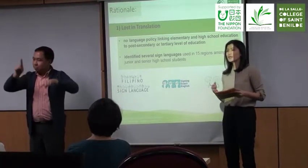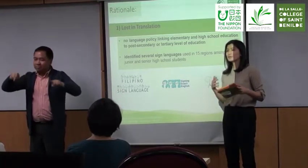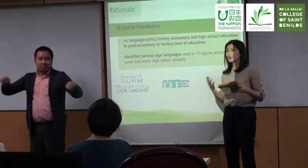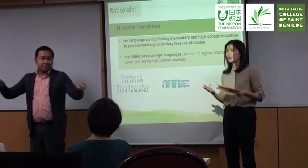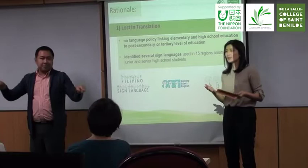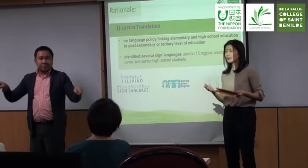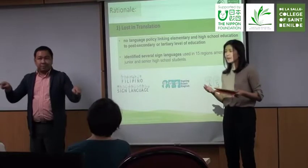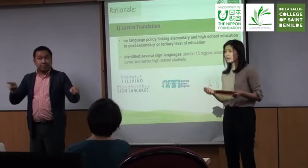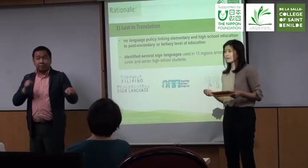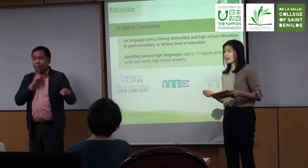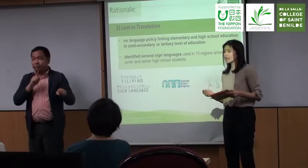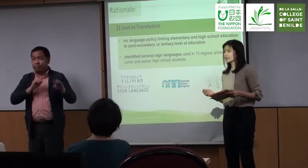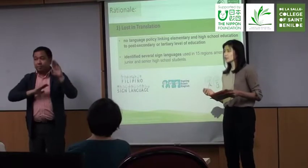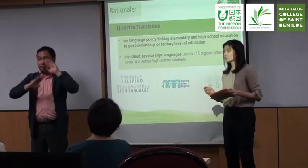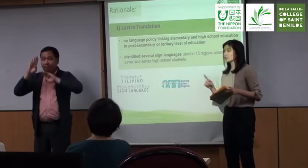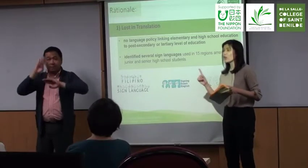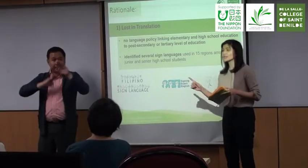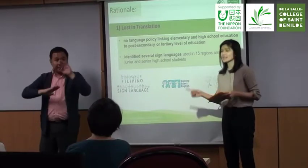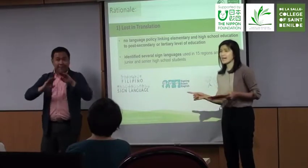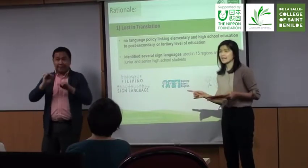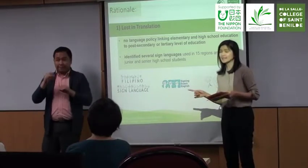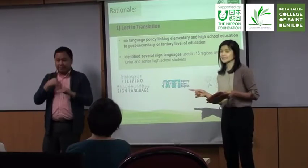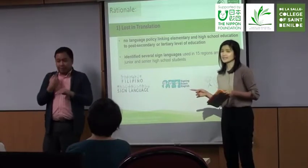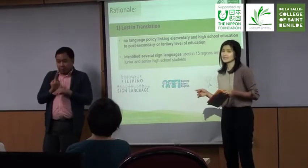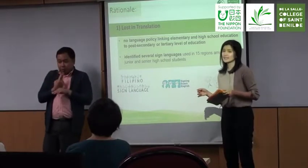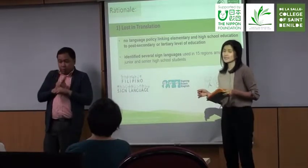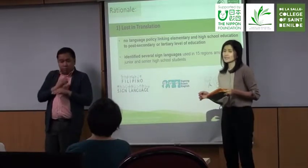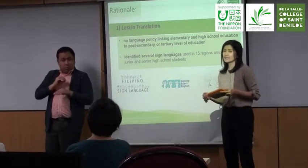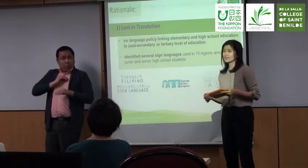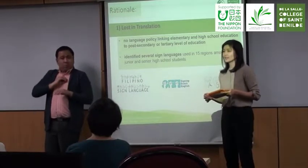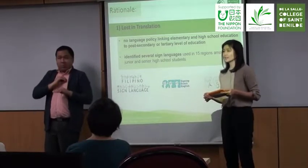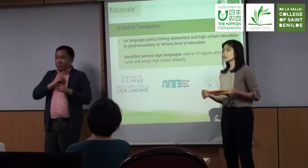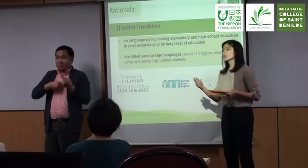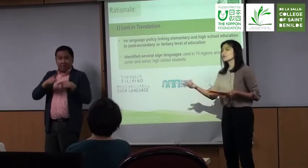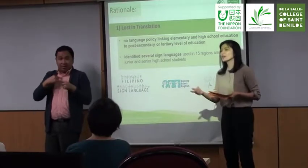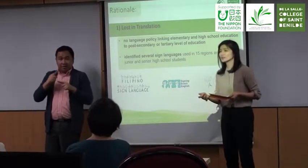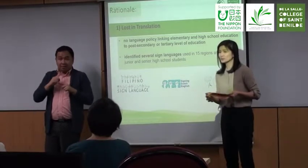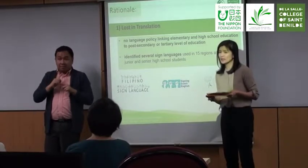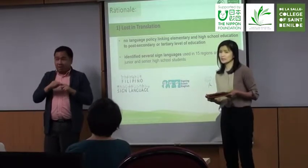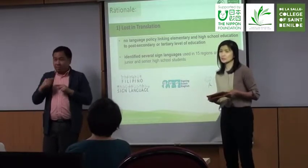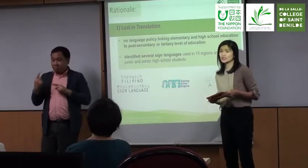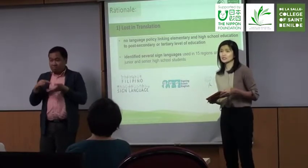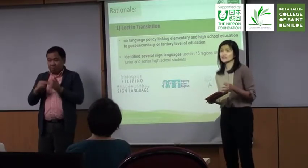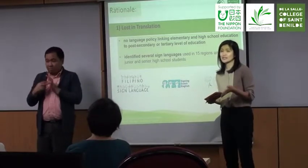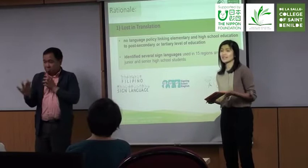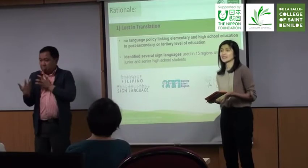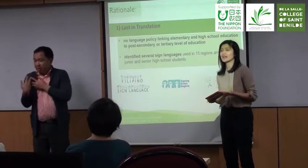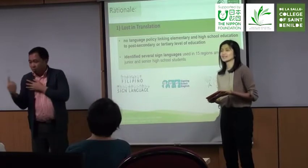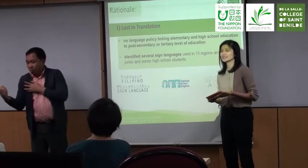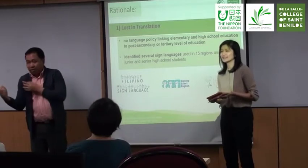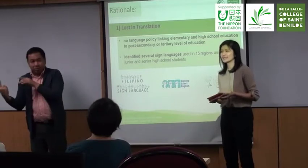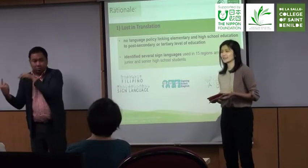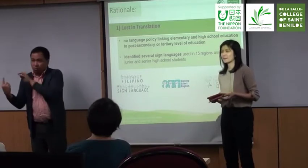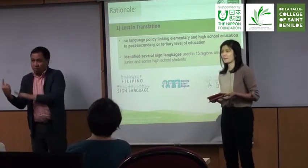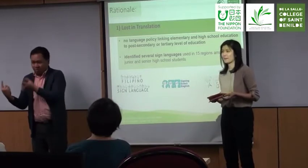it will be a problem if I use one sign. There's only one student who won't understand